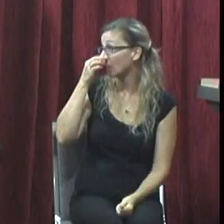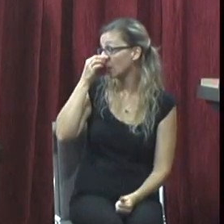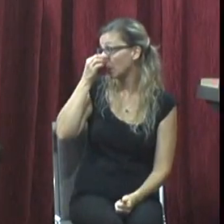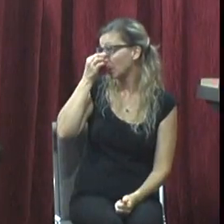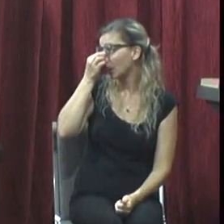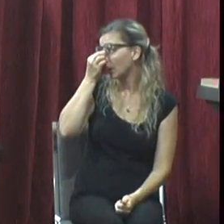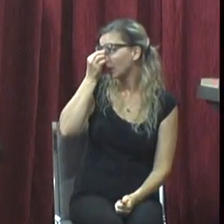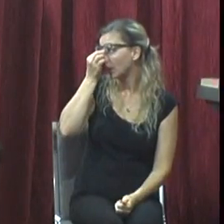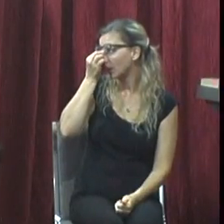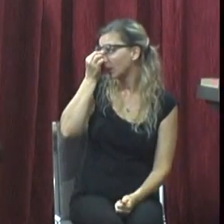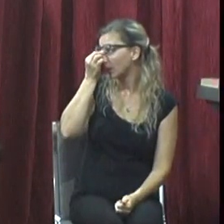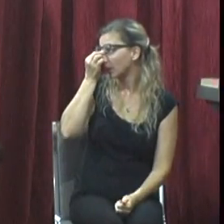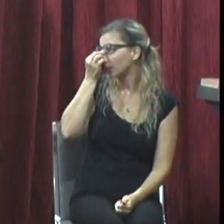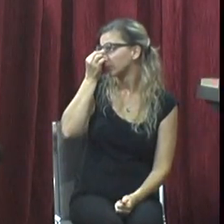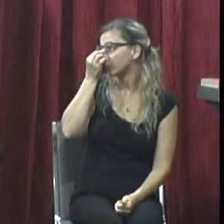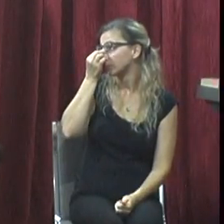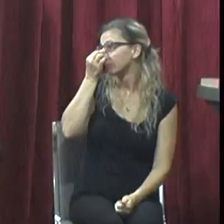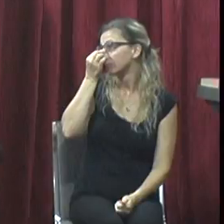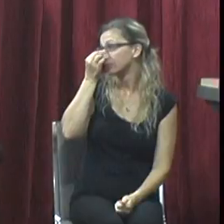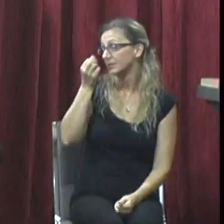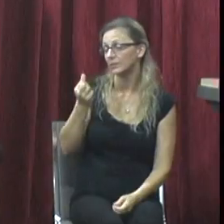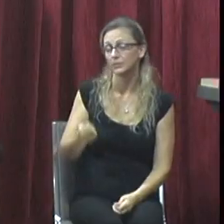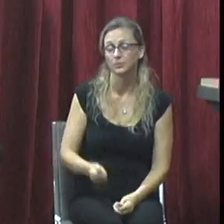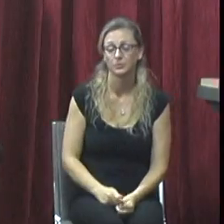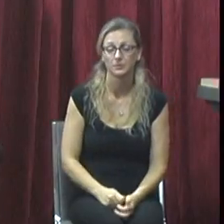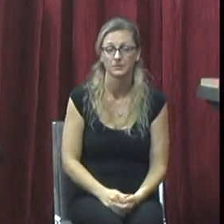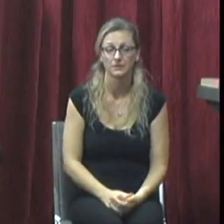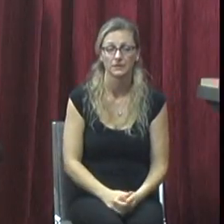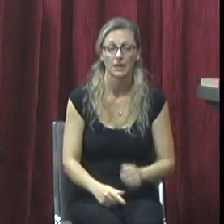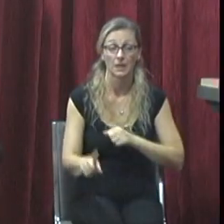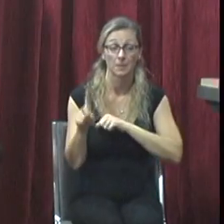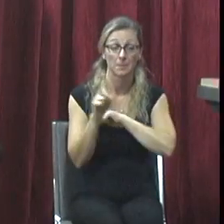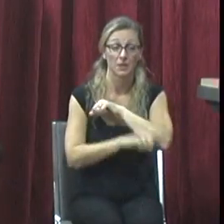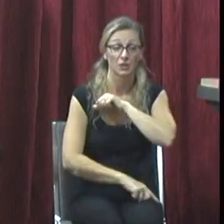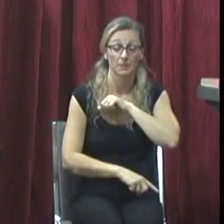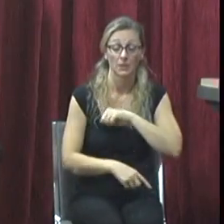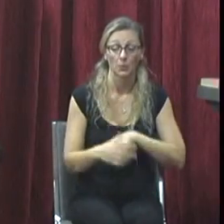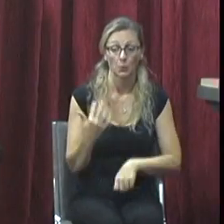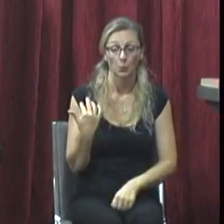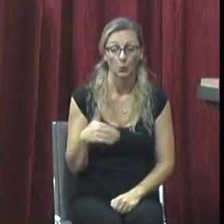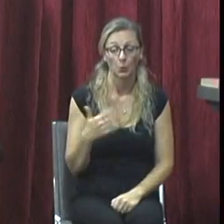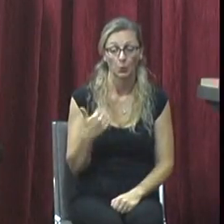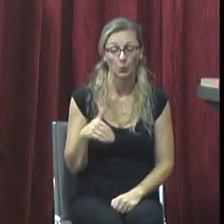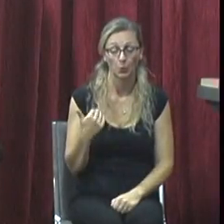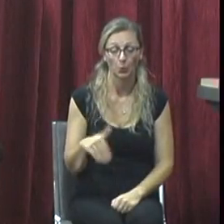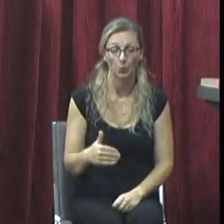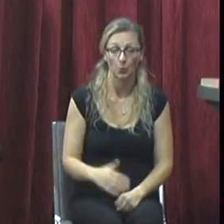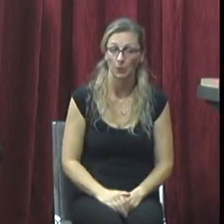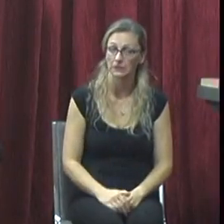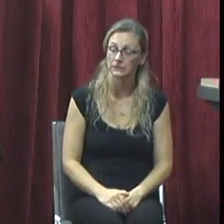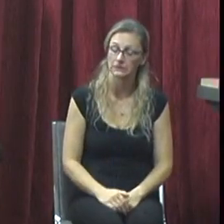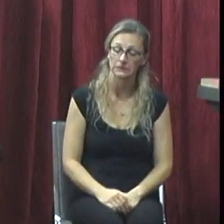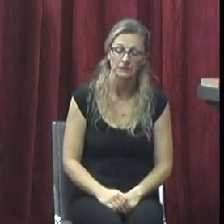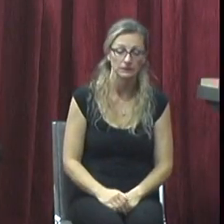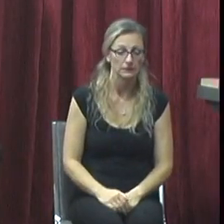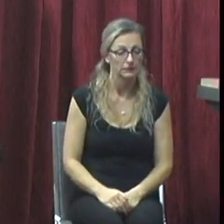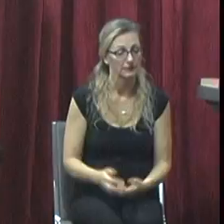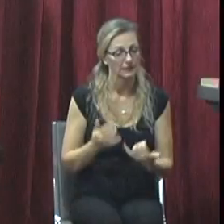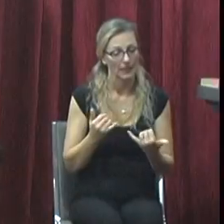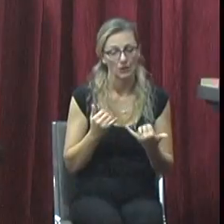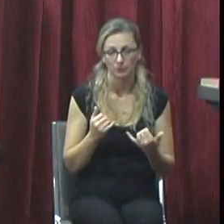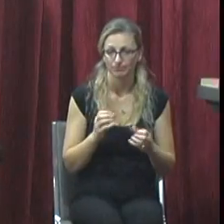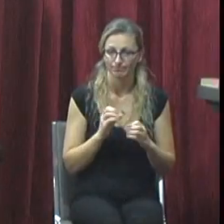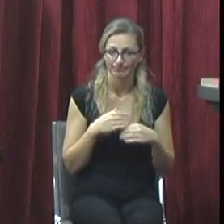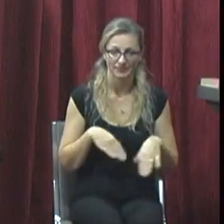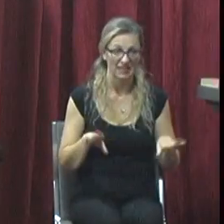in Israel. So the punishment for this sin was very severe. At this point, no repentance or sacrifice would save